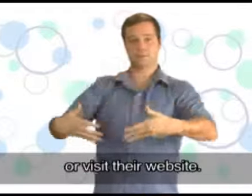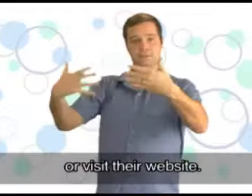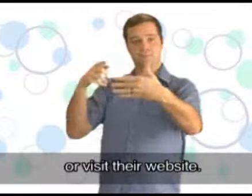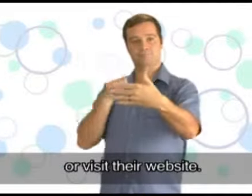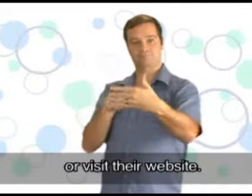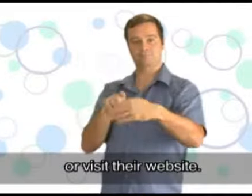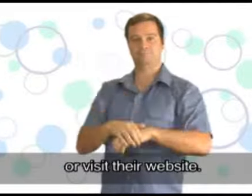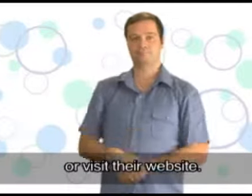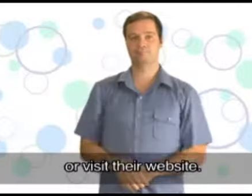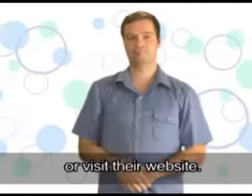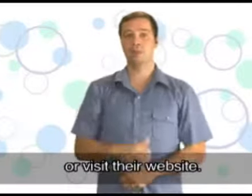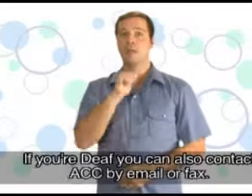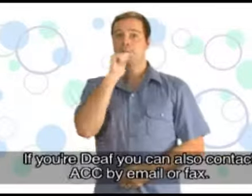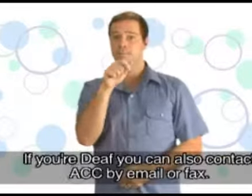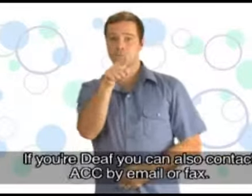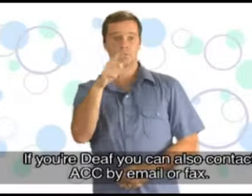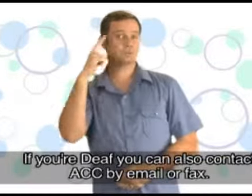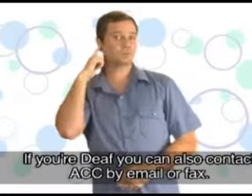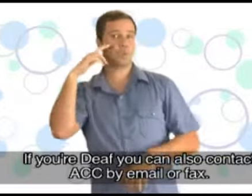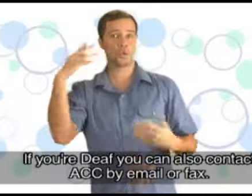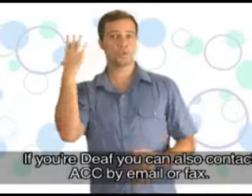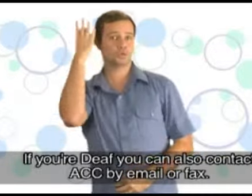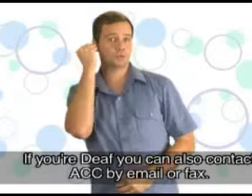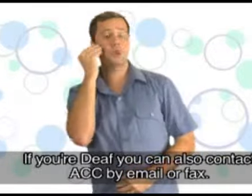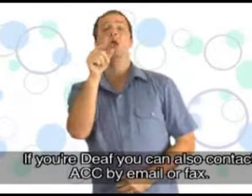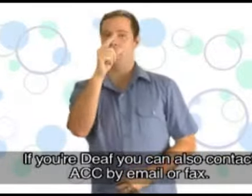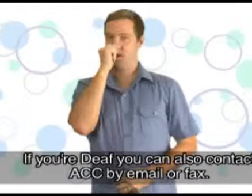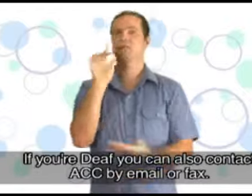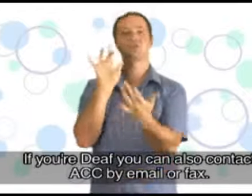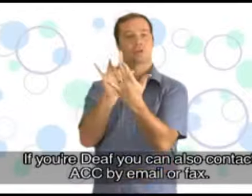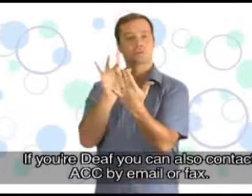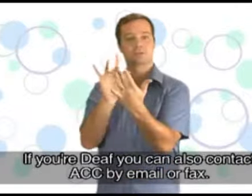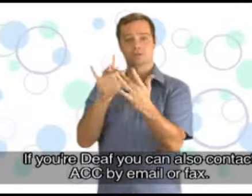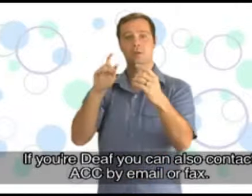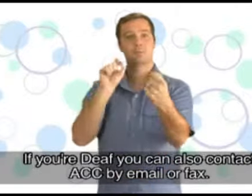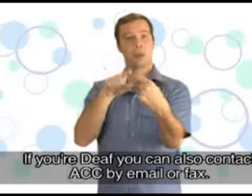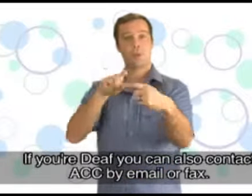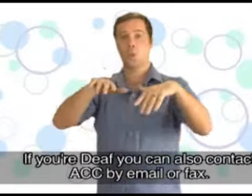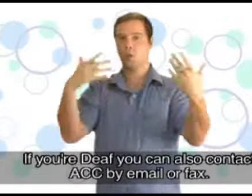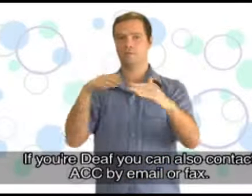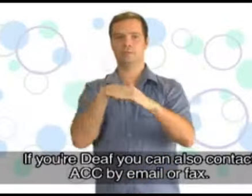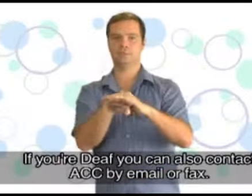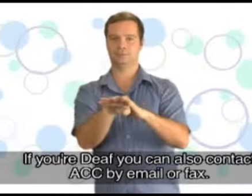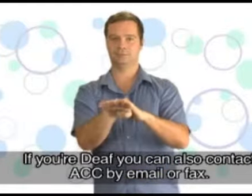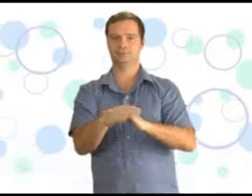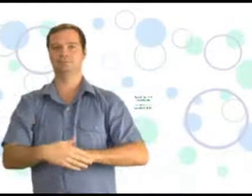or visit their website. If you are deaf, you can also contact ACC by email or fax.